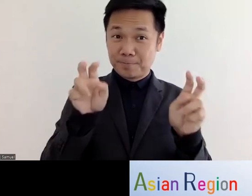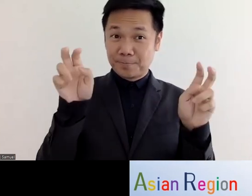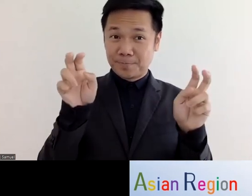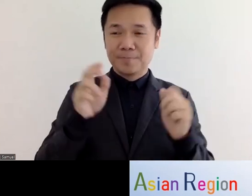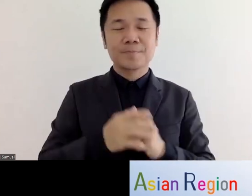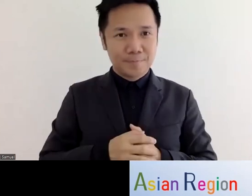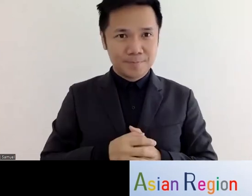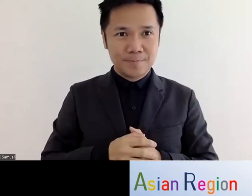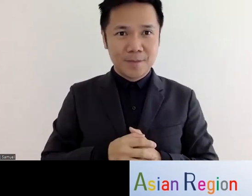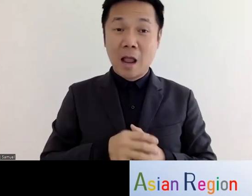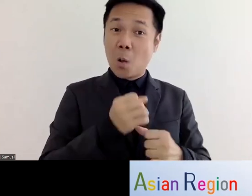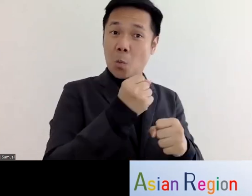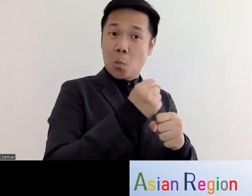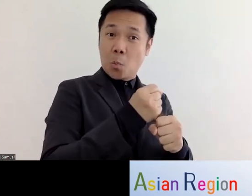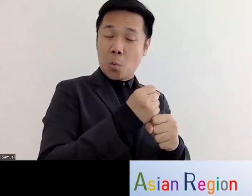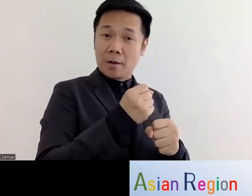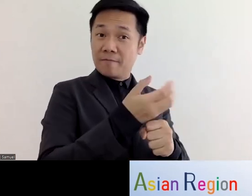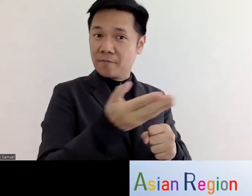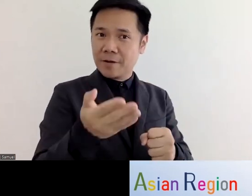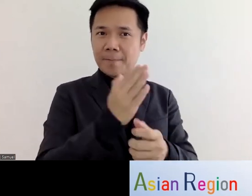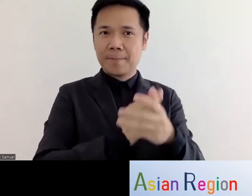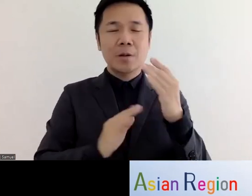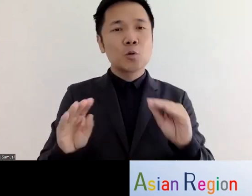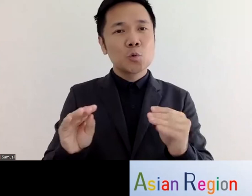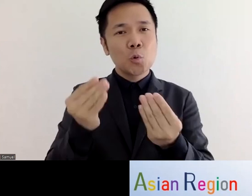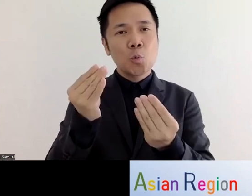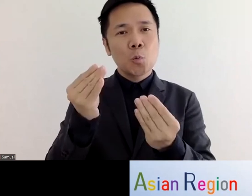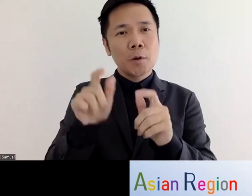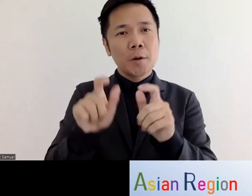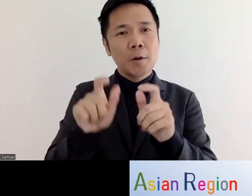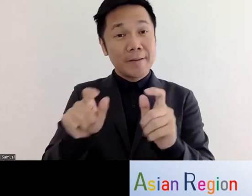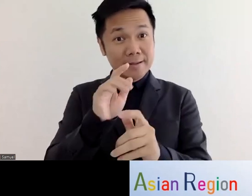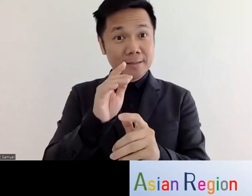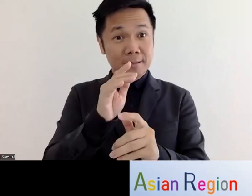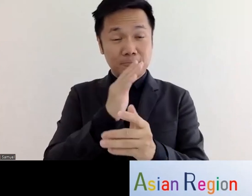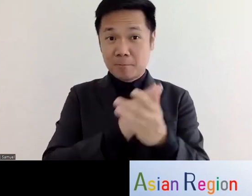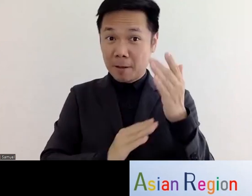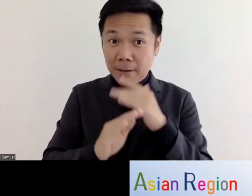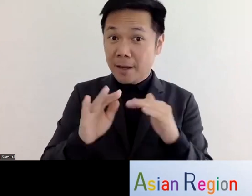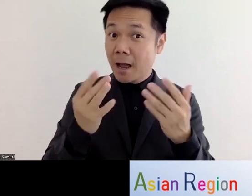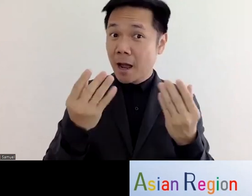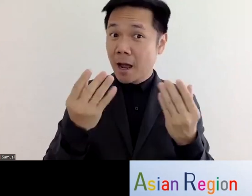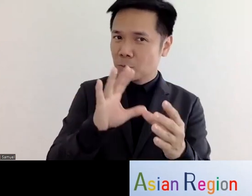transiting employment for youth with disabilities. Thank you, everyone, once again. Have a good day.